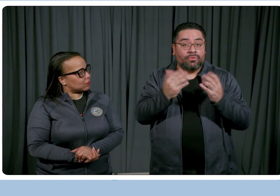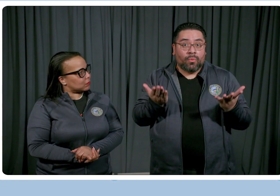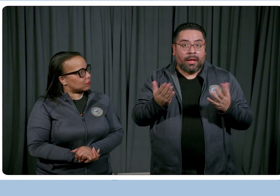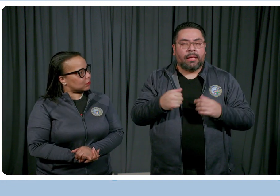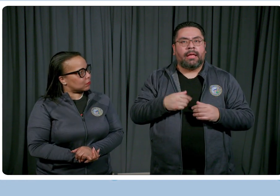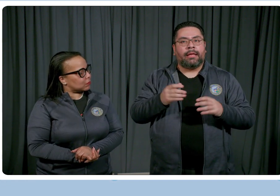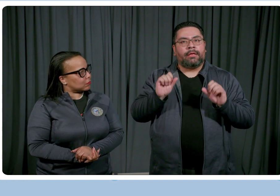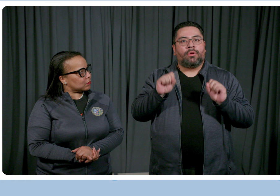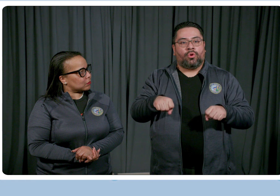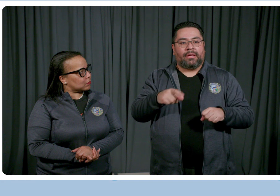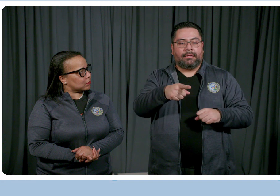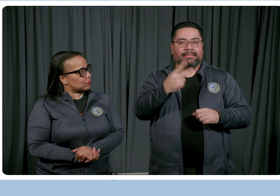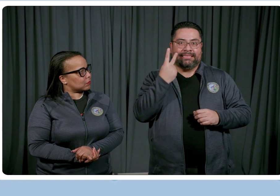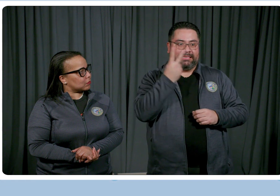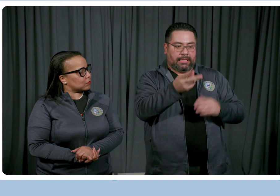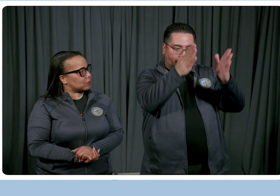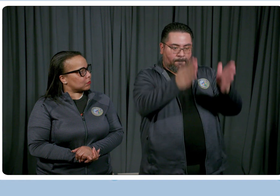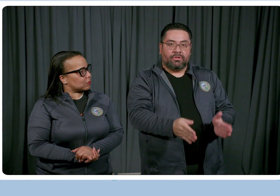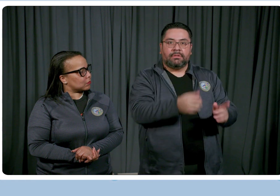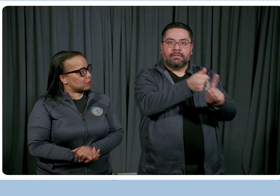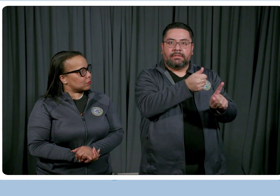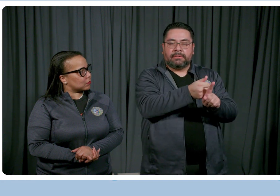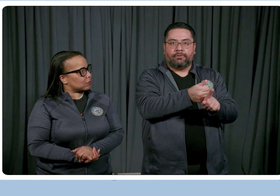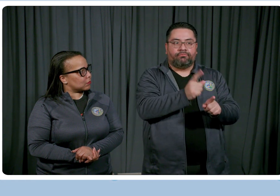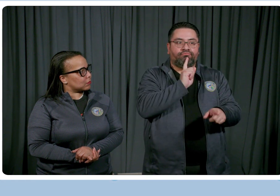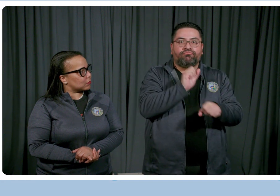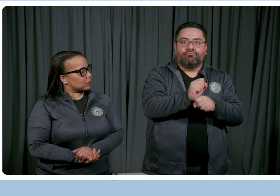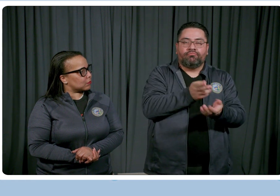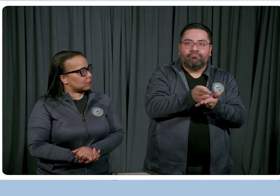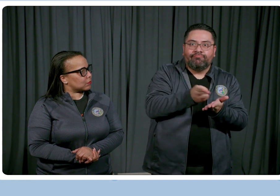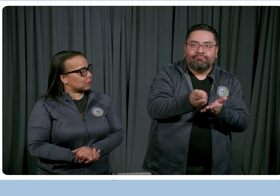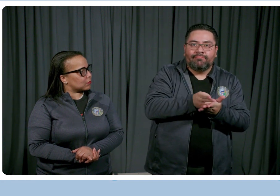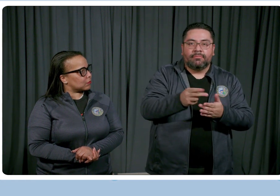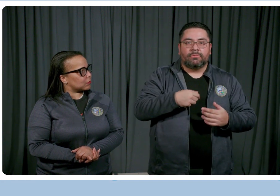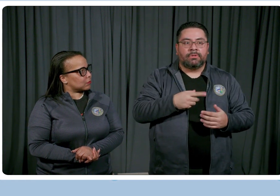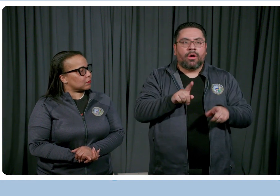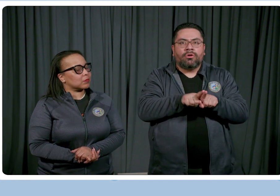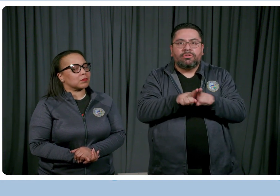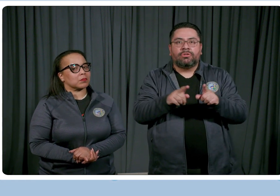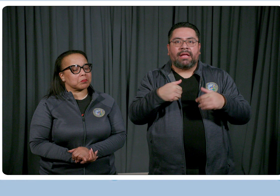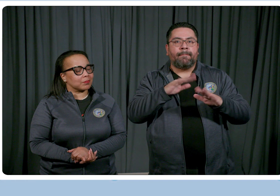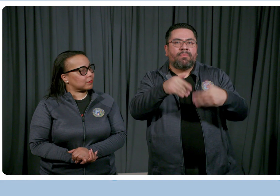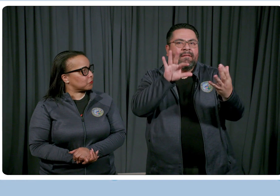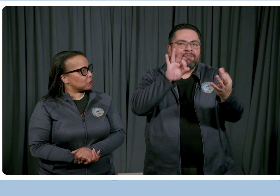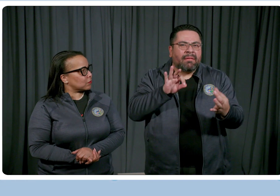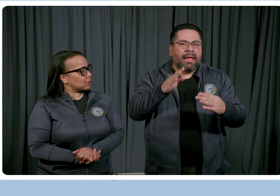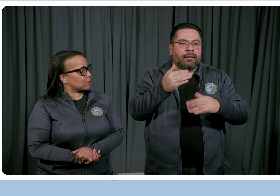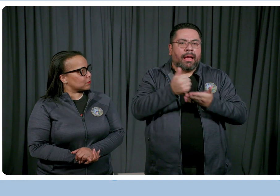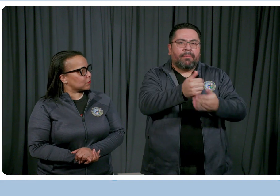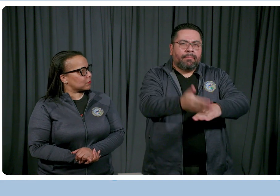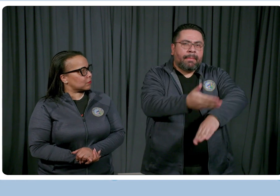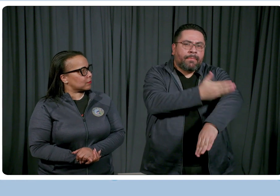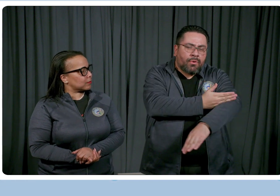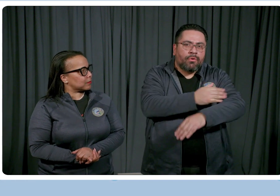it allows, one, you to see an individual be their authentic selves and allow there to be room for improvement, along